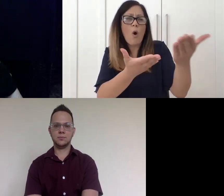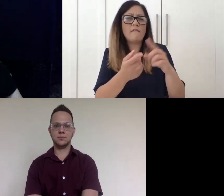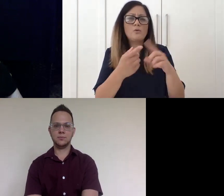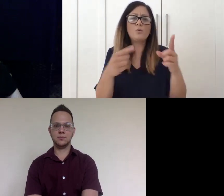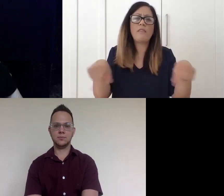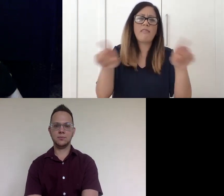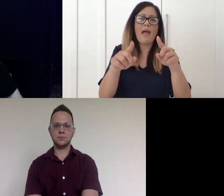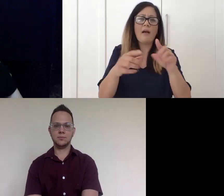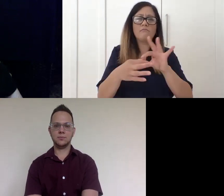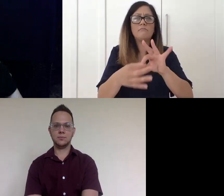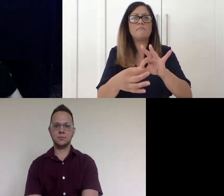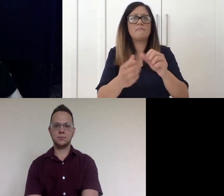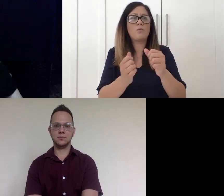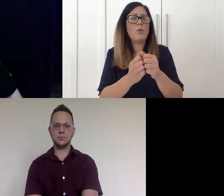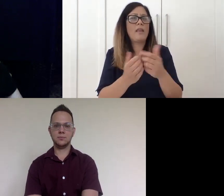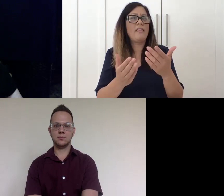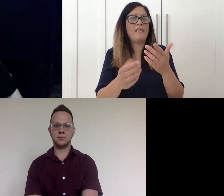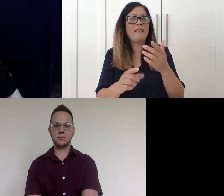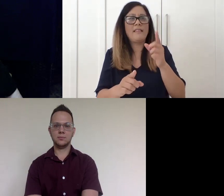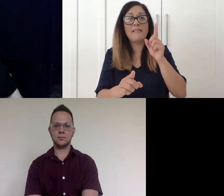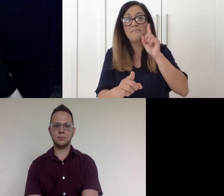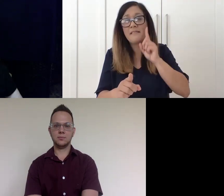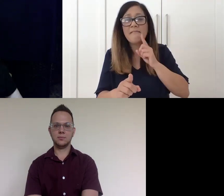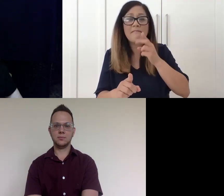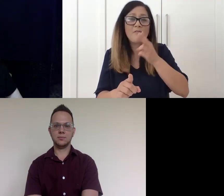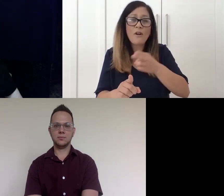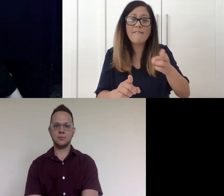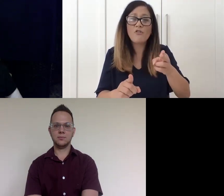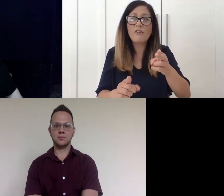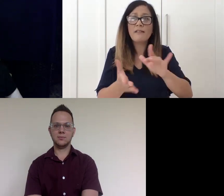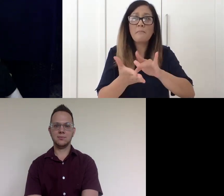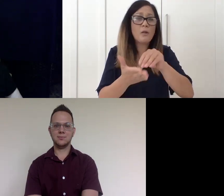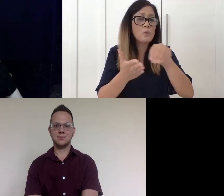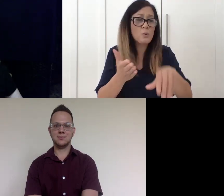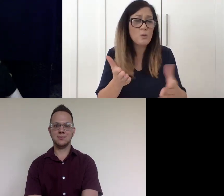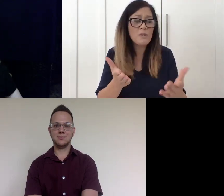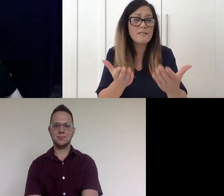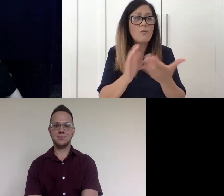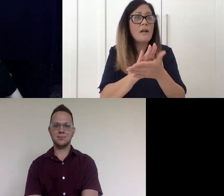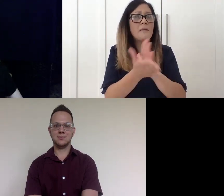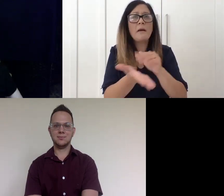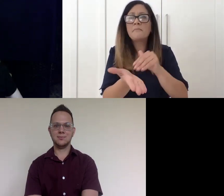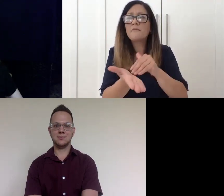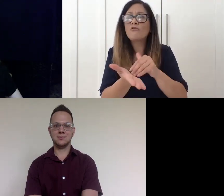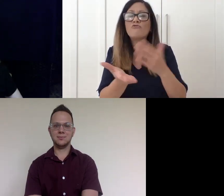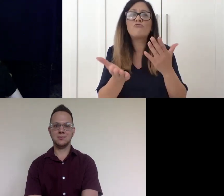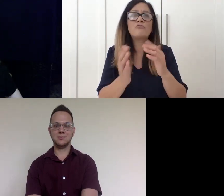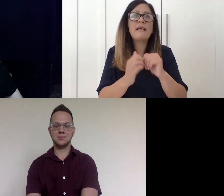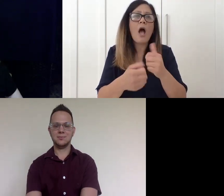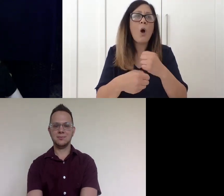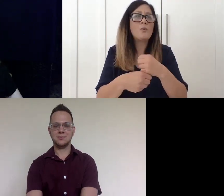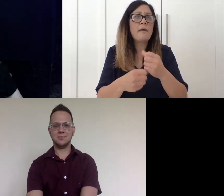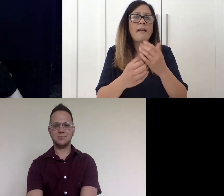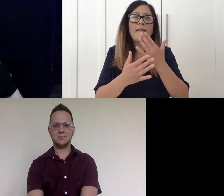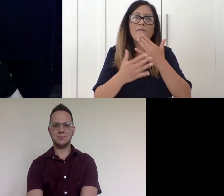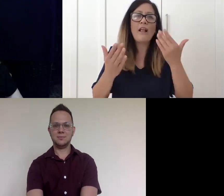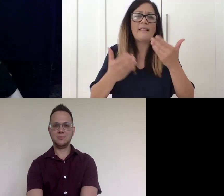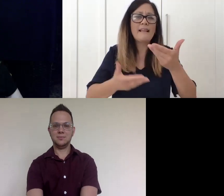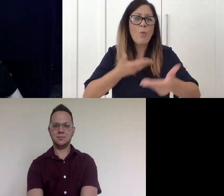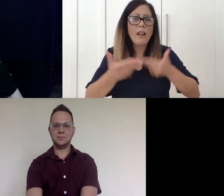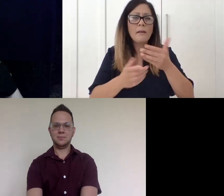what sort of advice would you offer to them for deaf or hard of hearing students who want to become doctors? How can they make